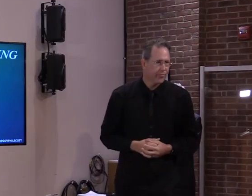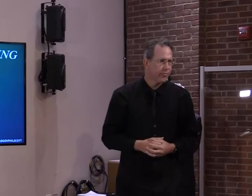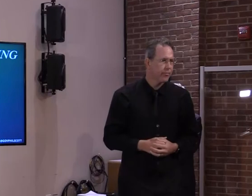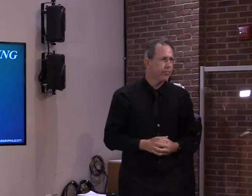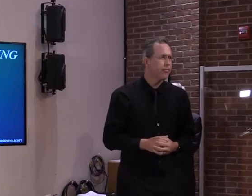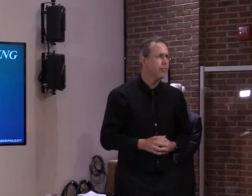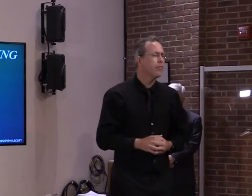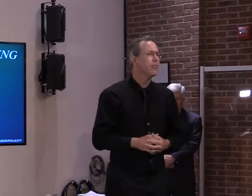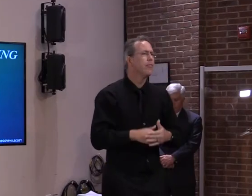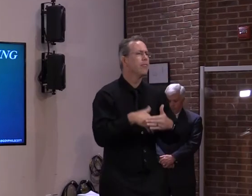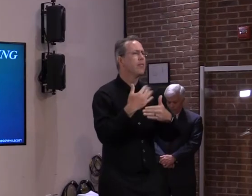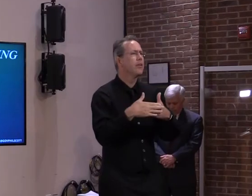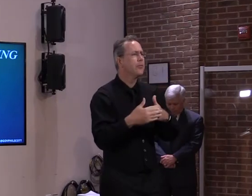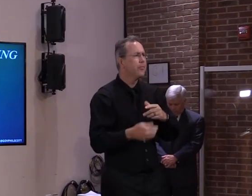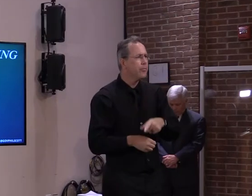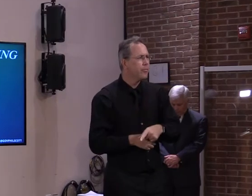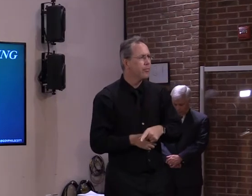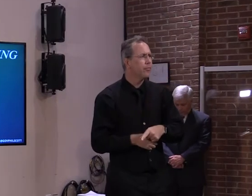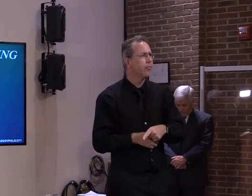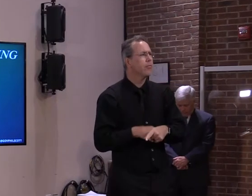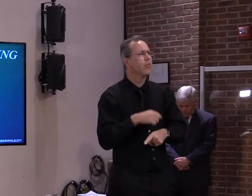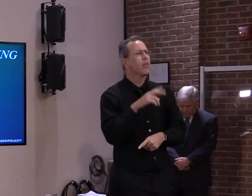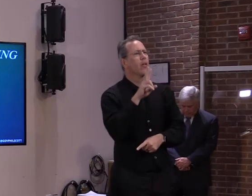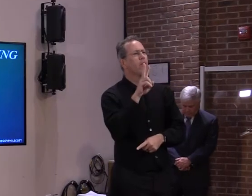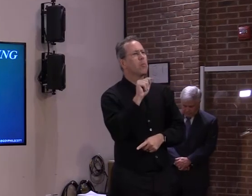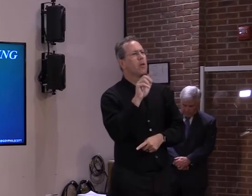Aaron Tanko, BT Digger.